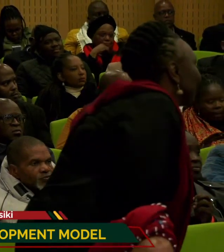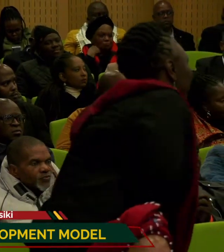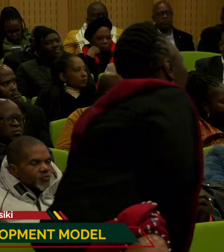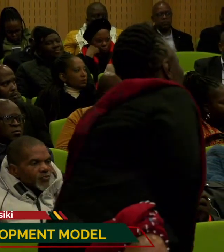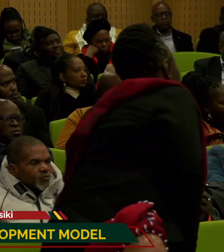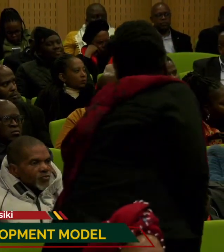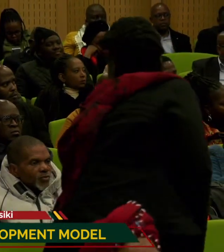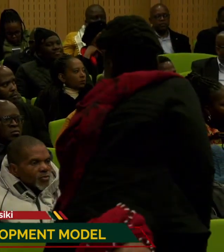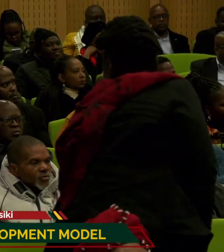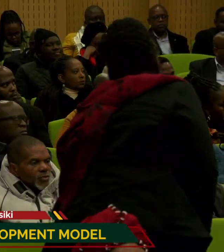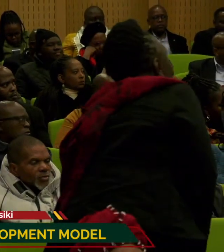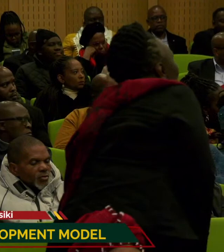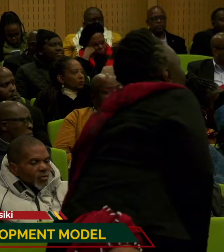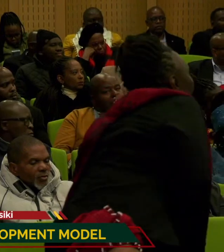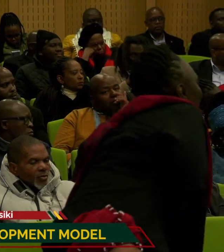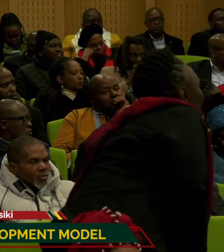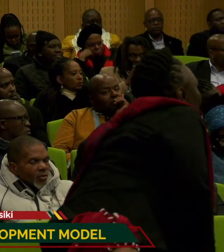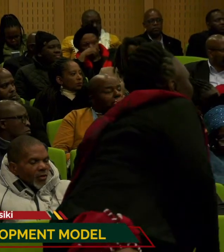thank you so much.